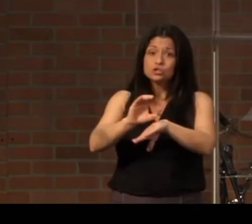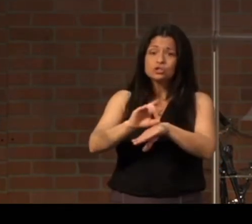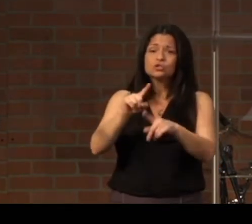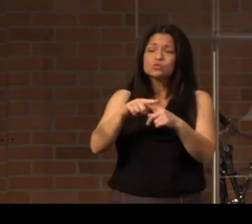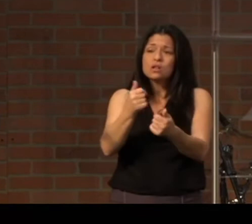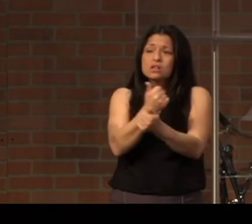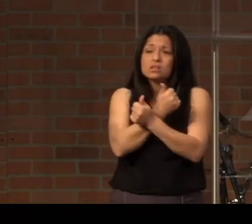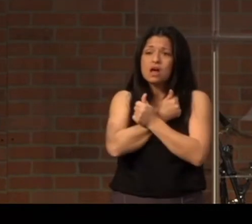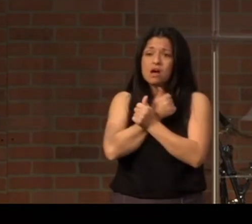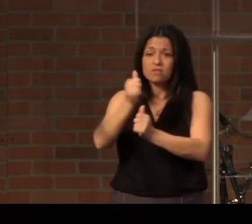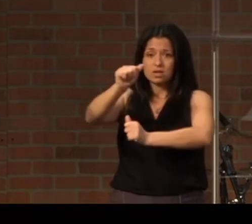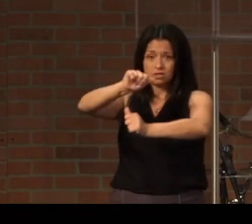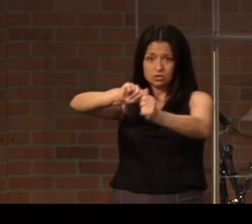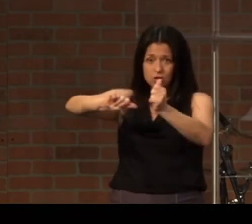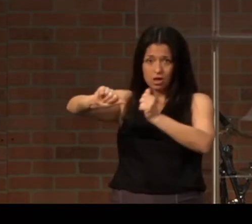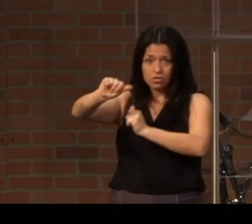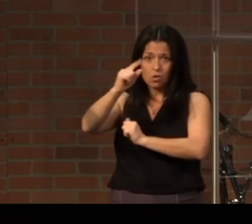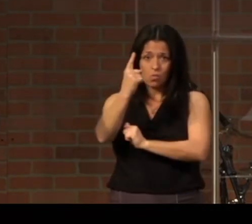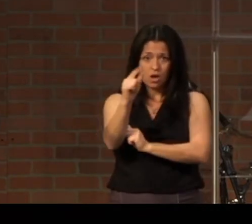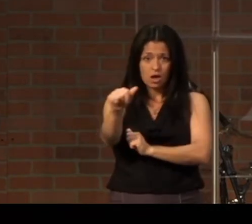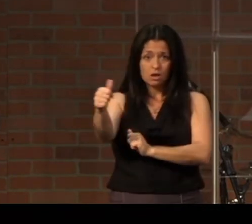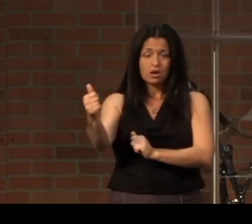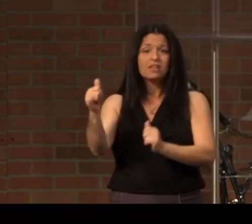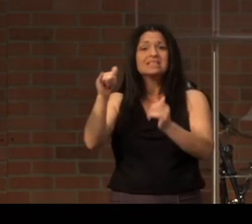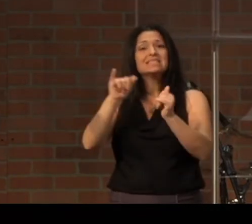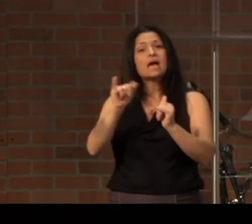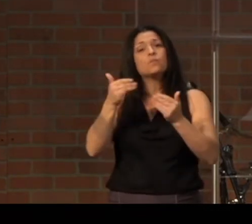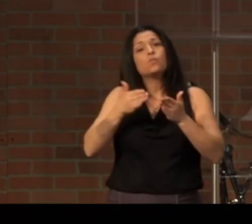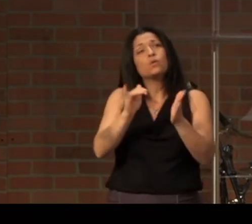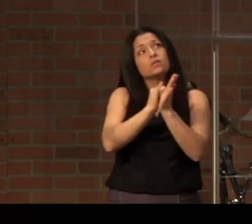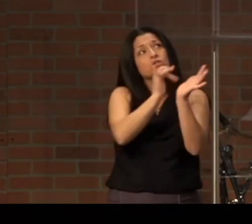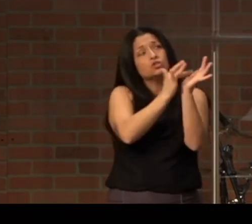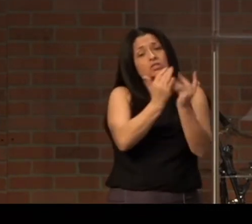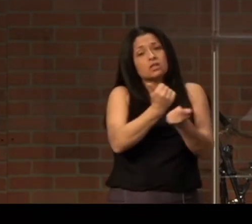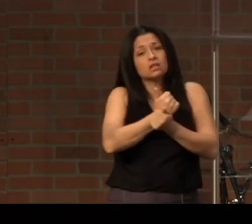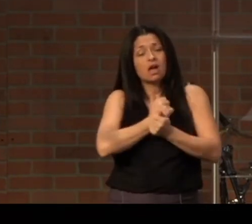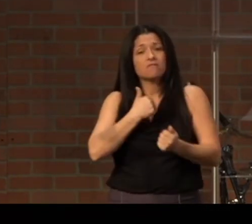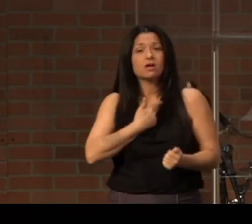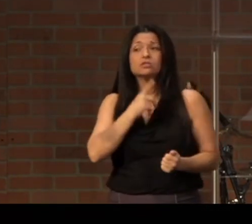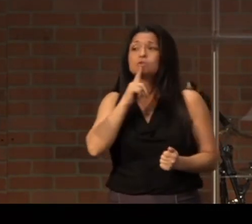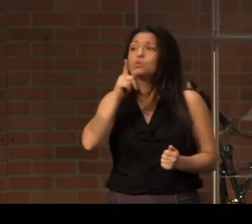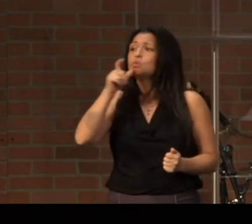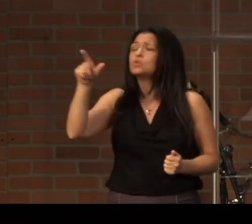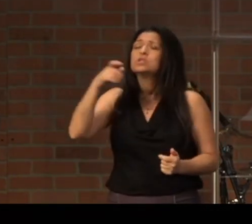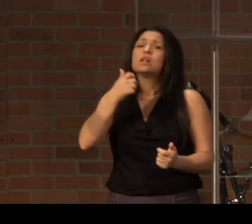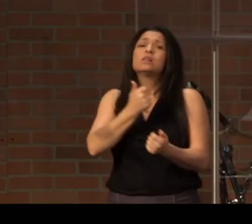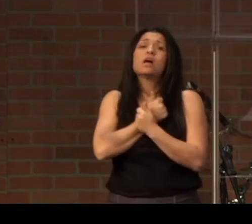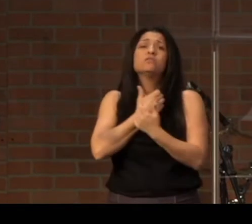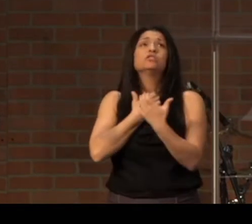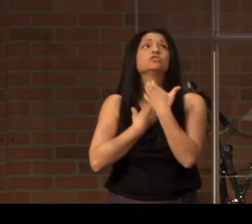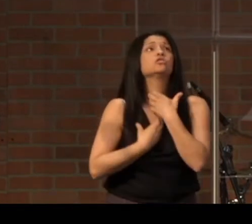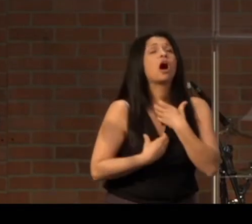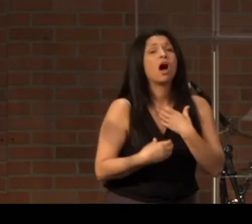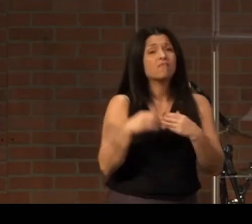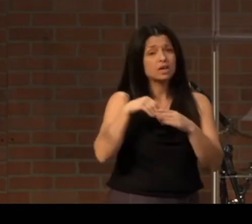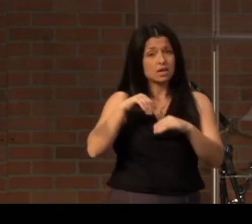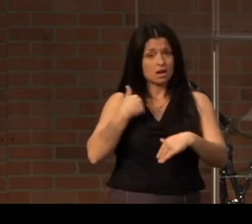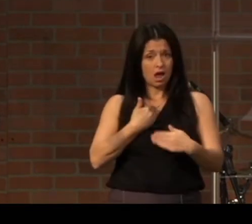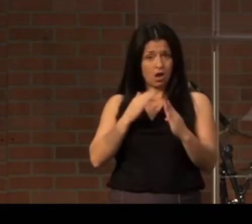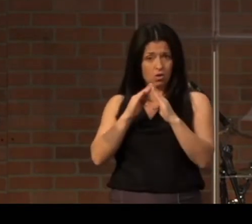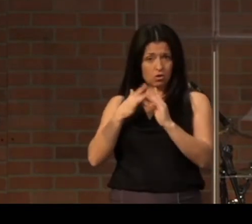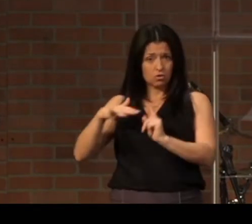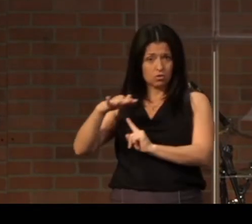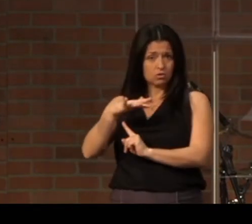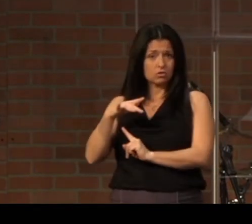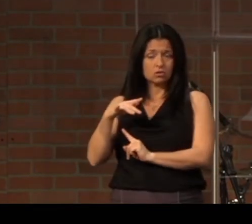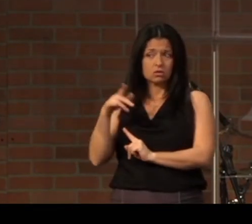the way Jesus has loved us, so that the love-starved people in our county who encounter us say, wow, I don't know what those